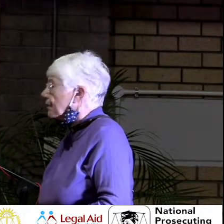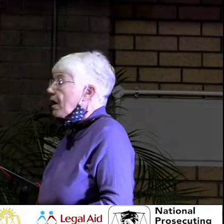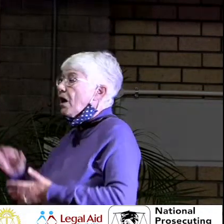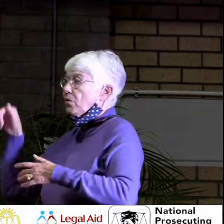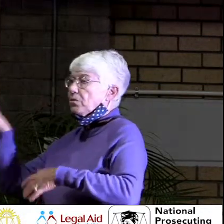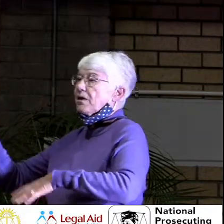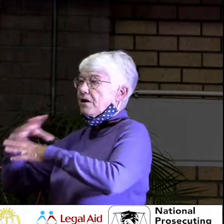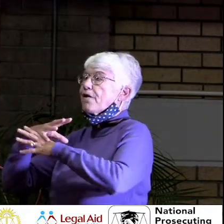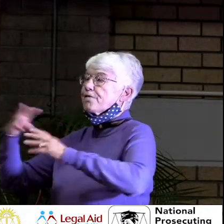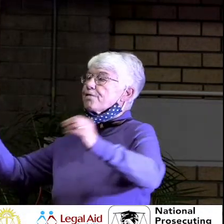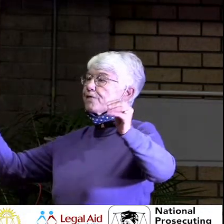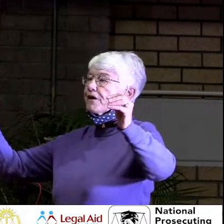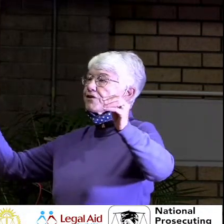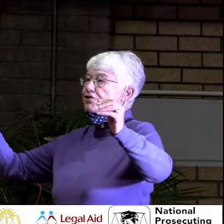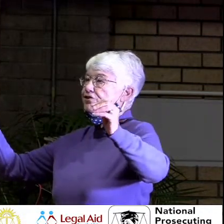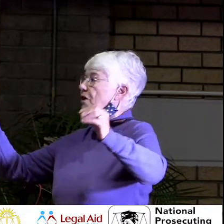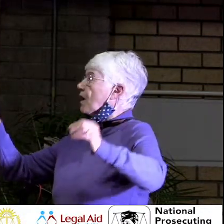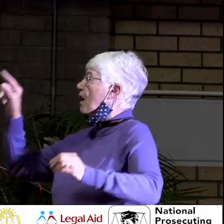right? I think